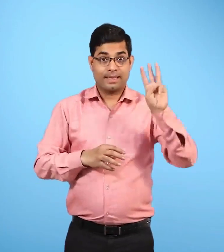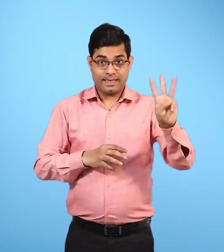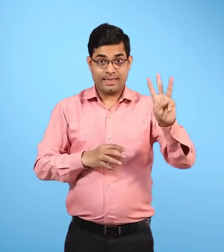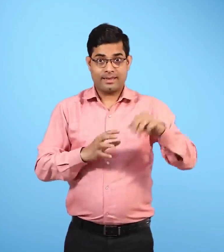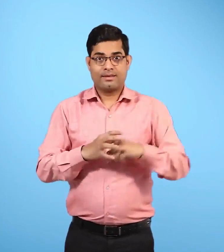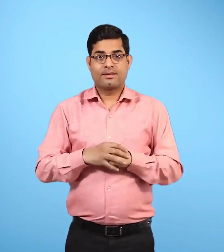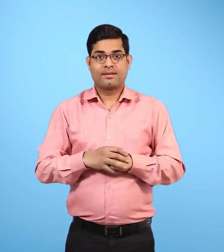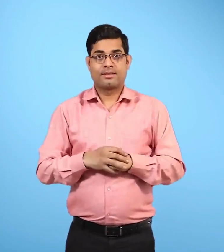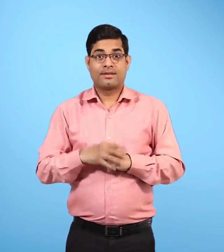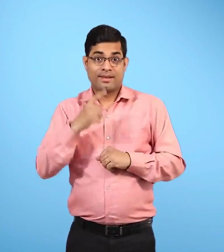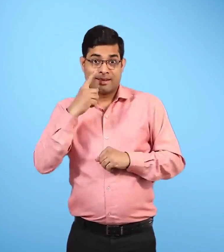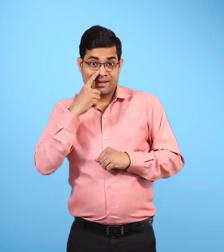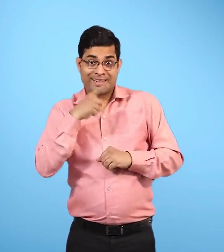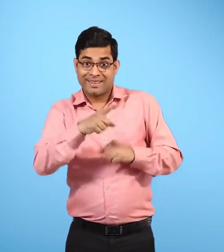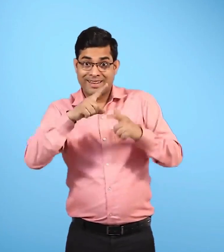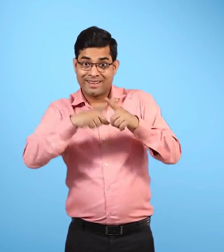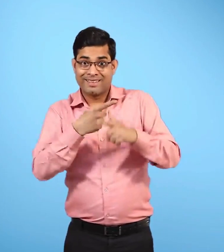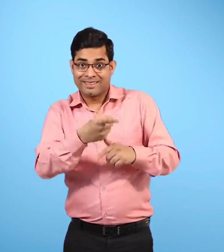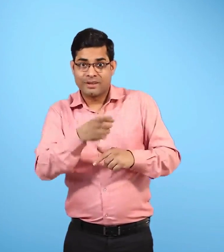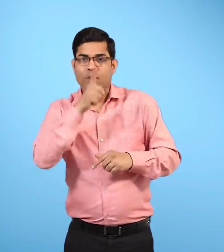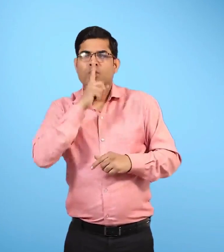3. Why was she quiet?